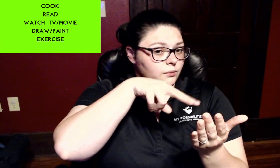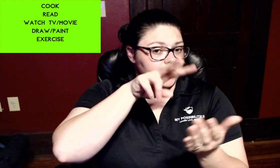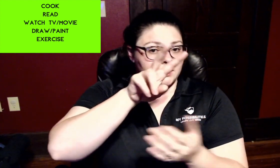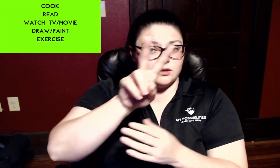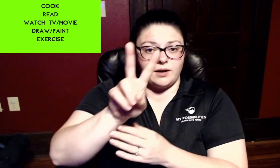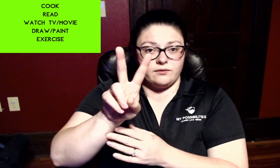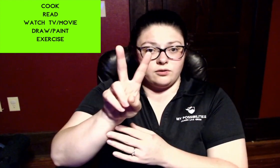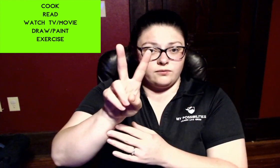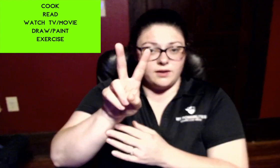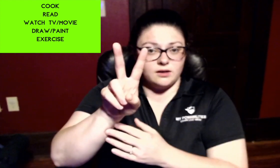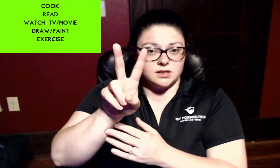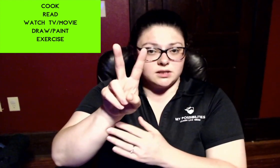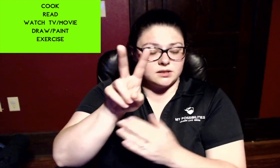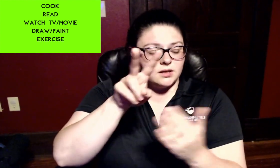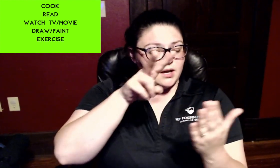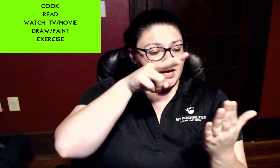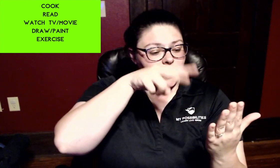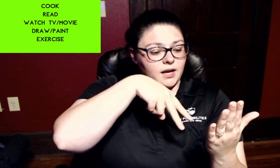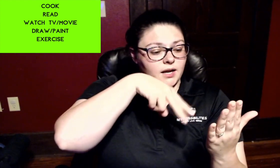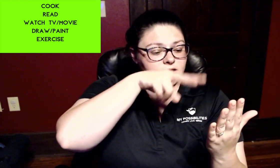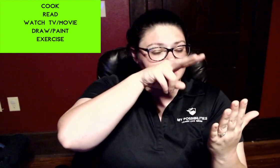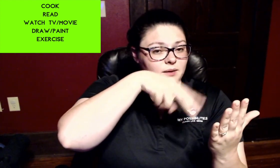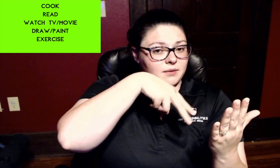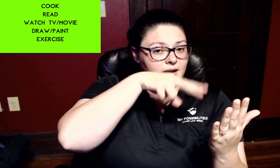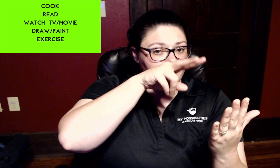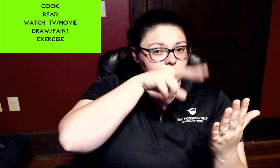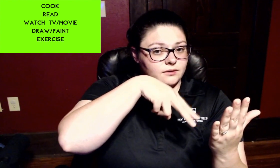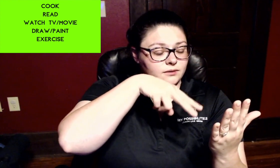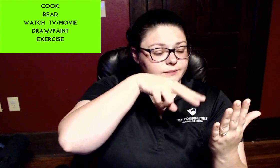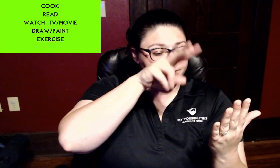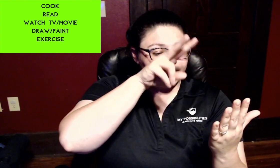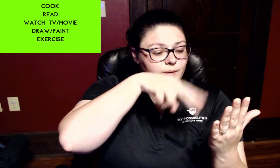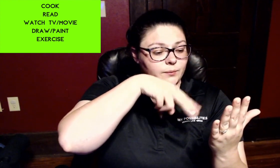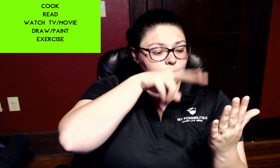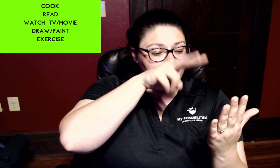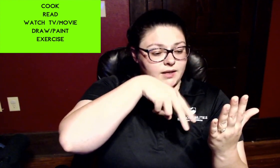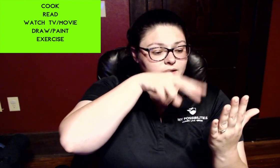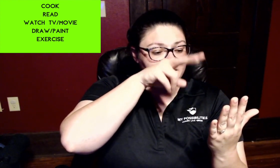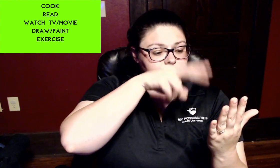So I have two fingers and I just come down. Read.